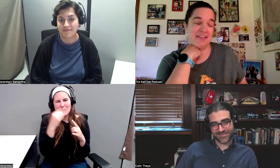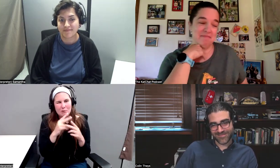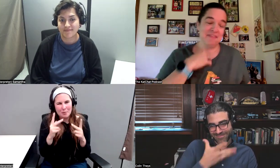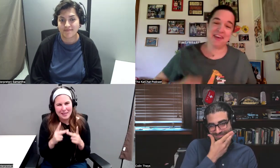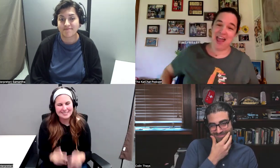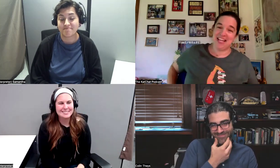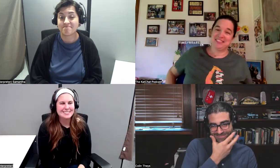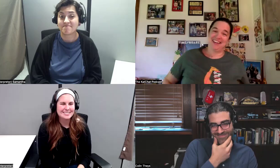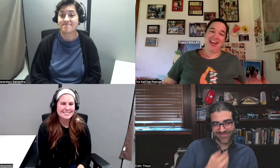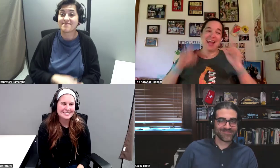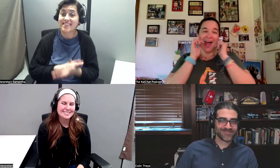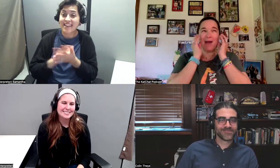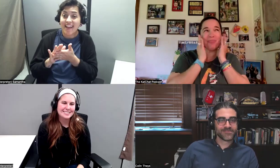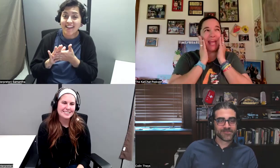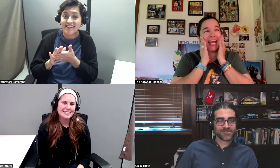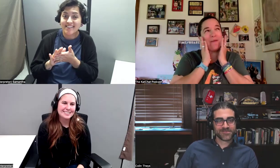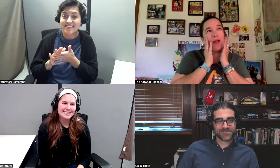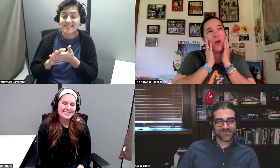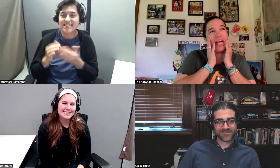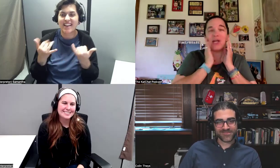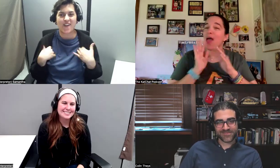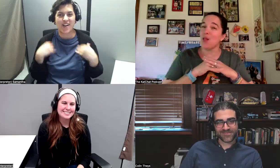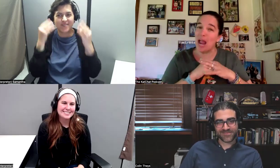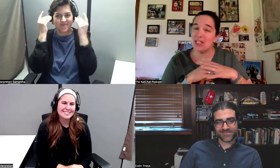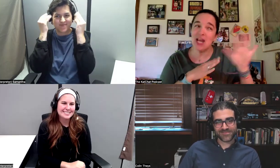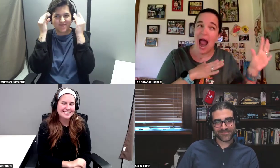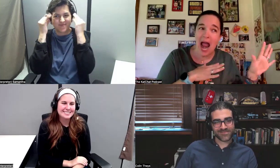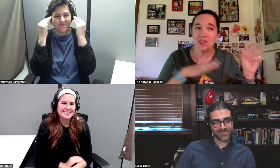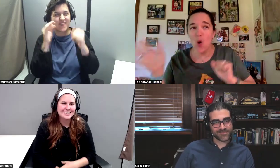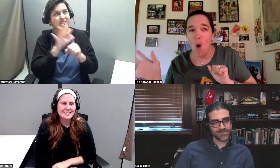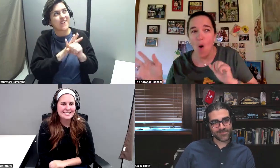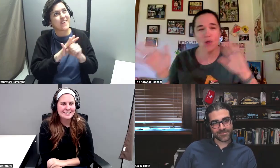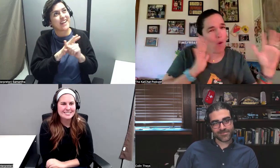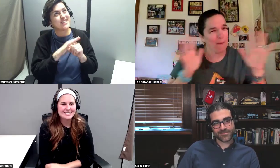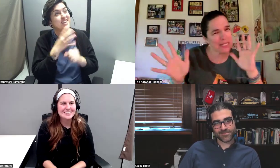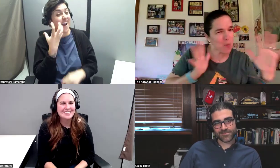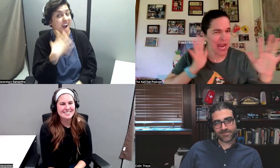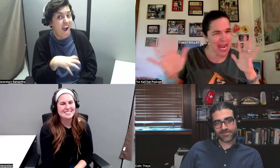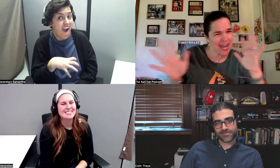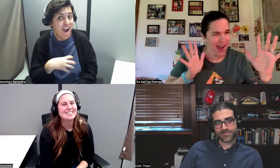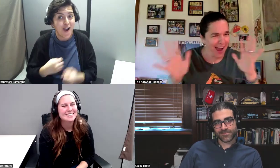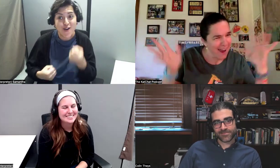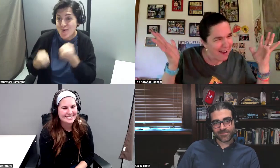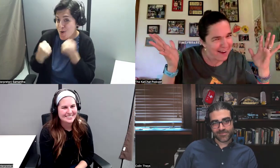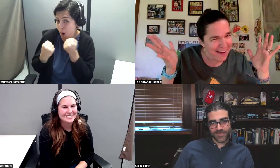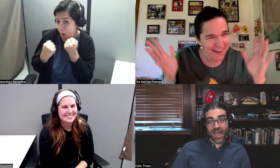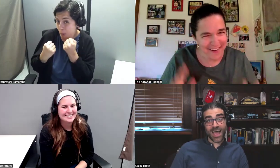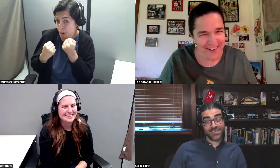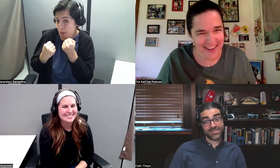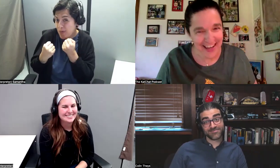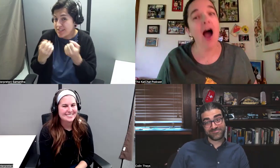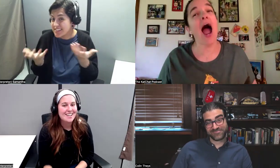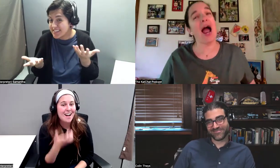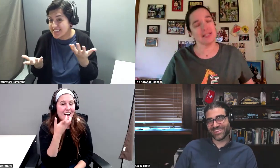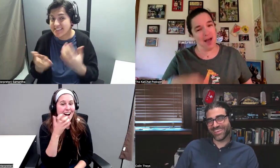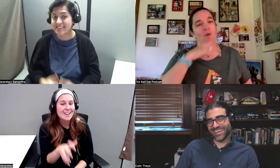Nice, nice. Now I'm thinking what location. Location hot or cold or in between.